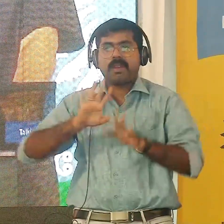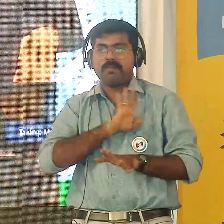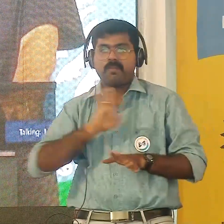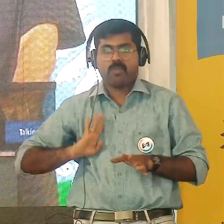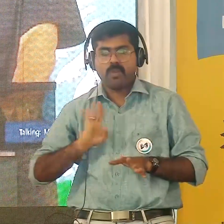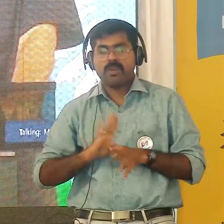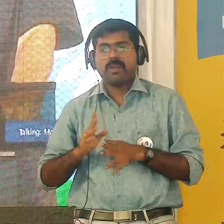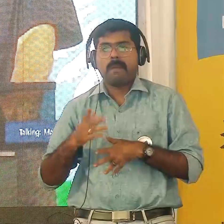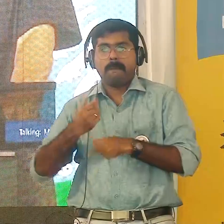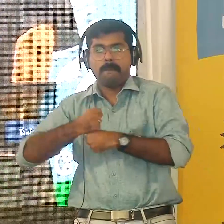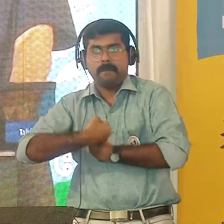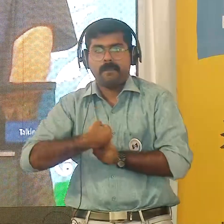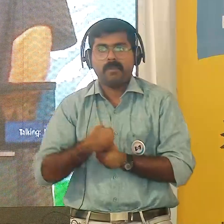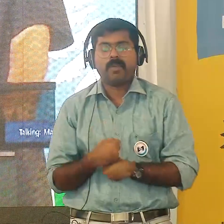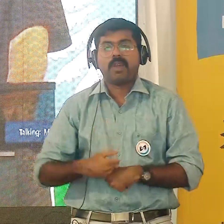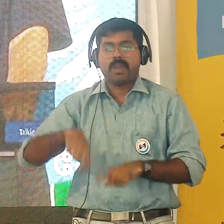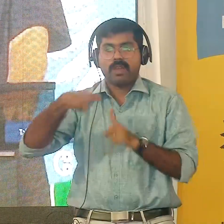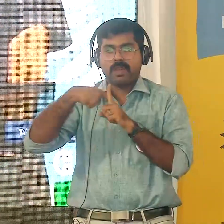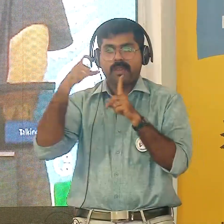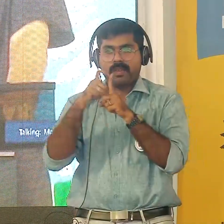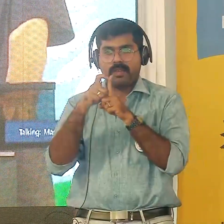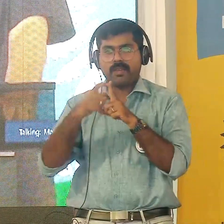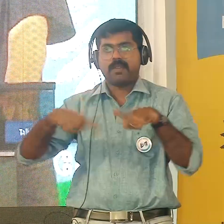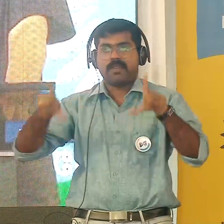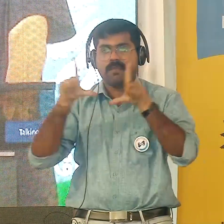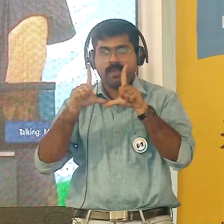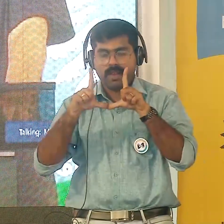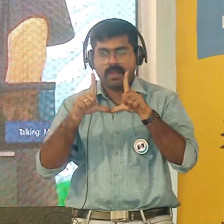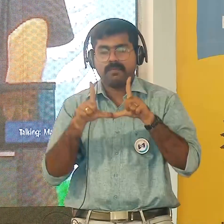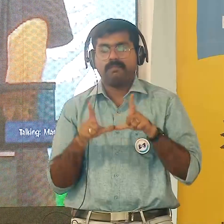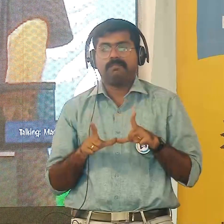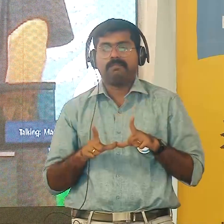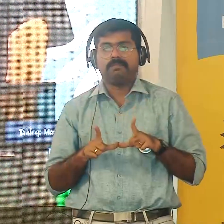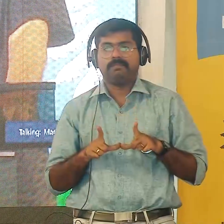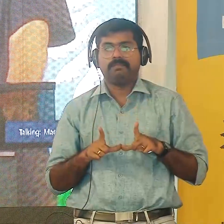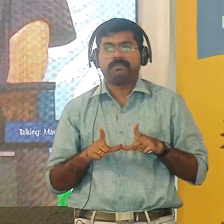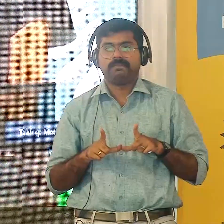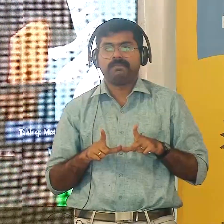Kasaragod, and newly the Wayanad